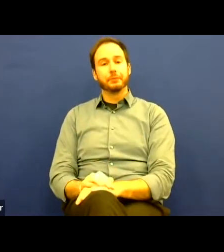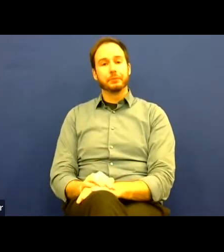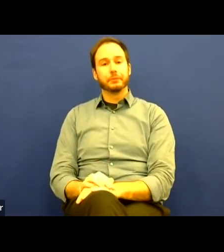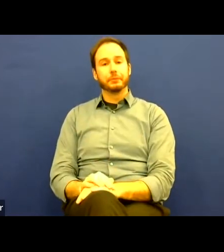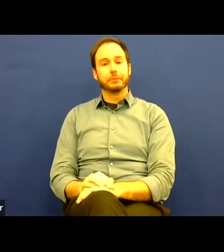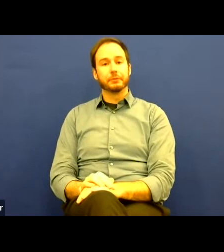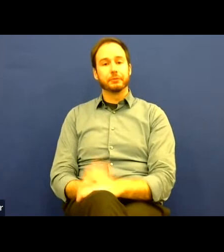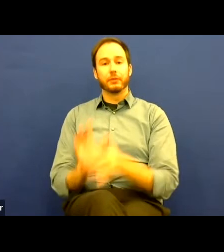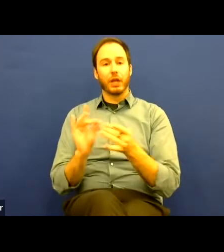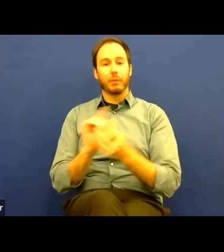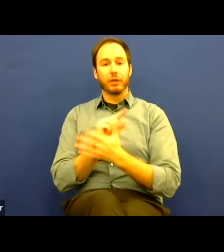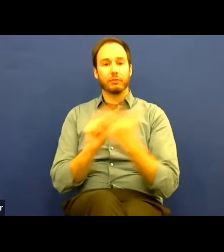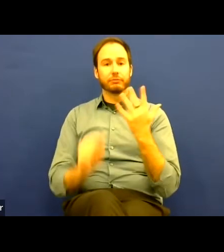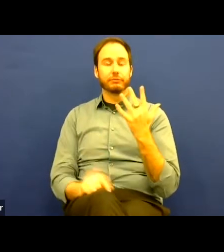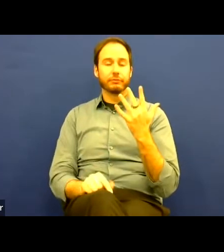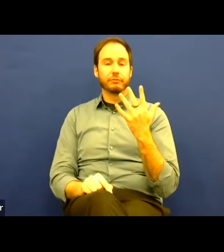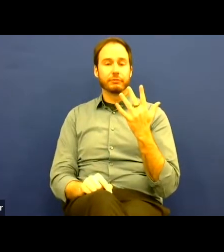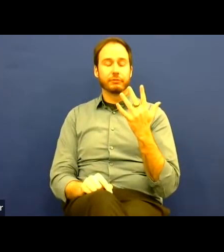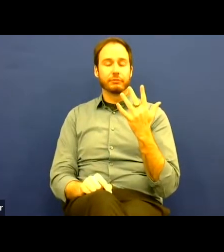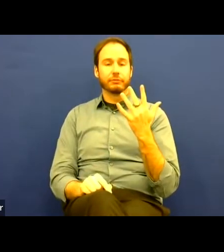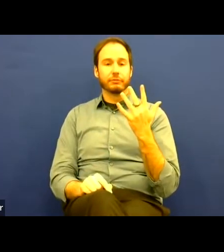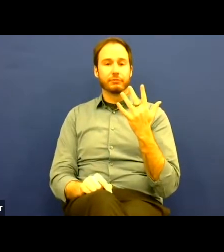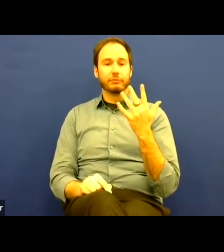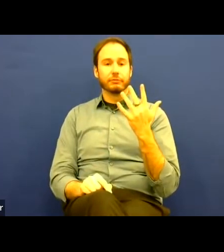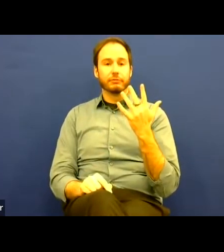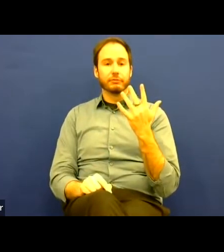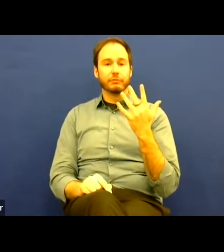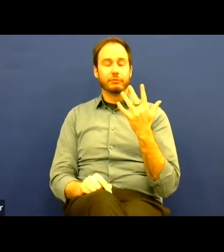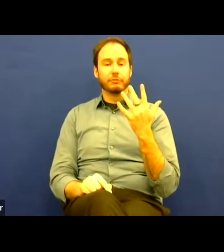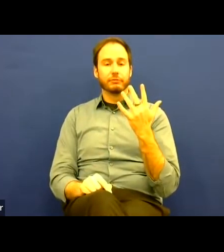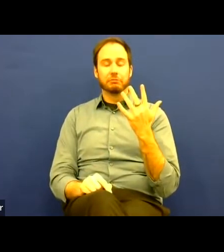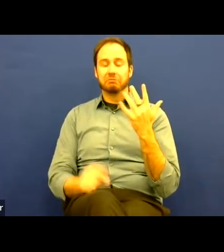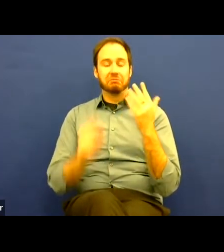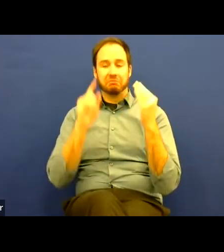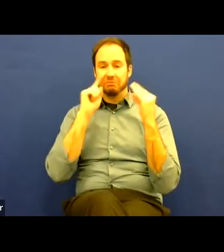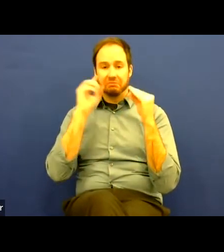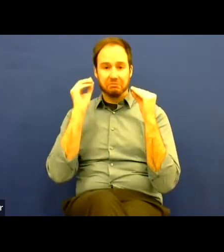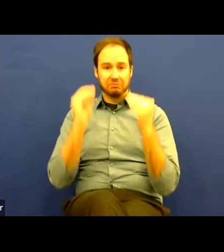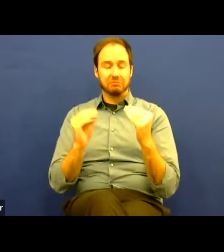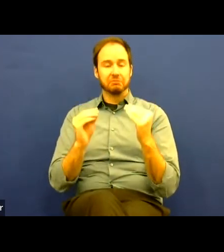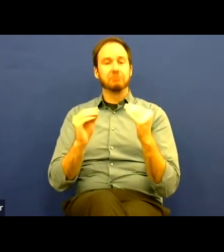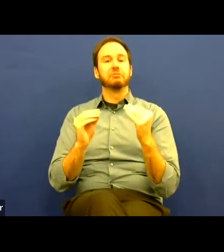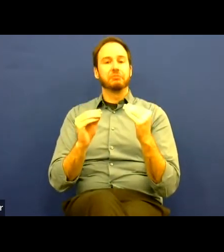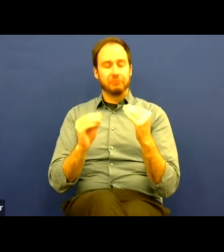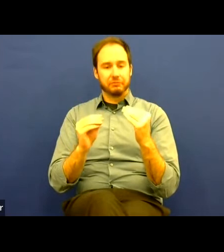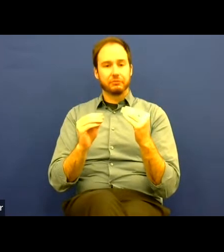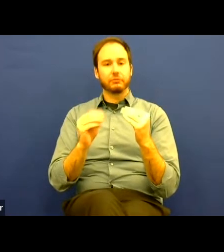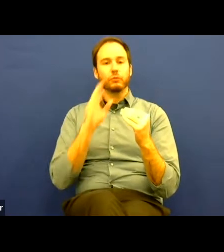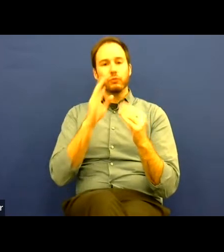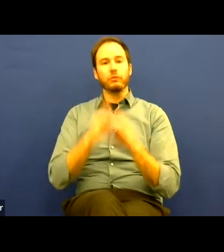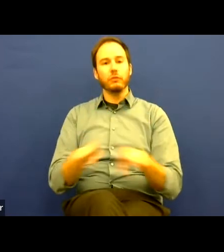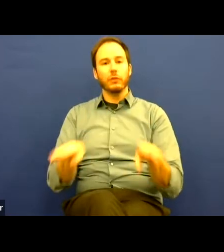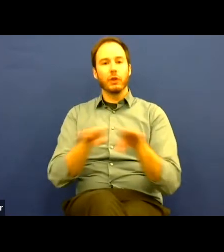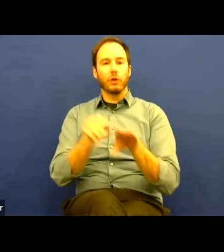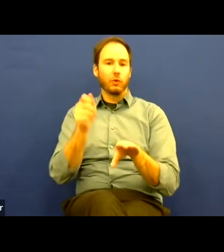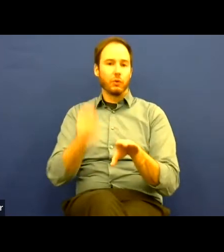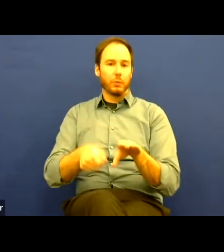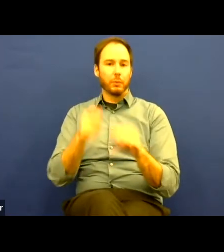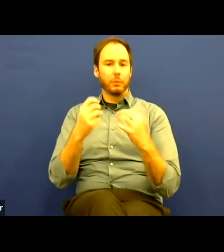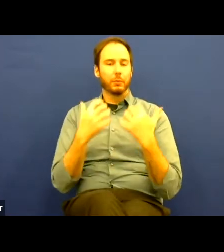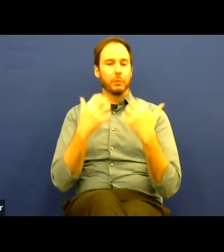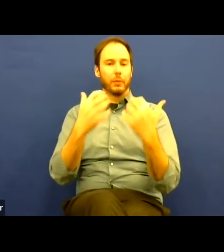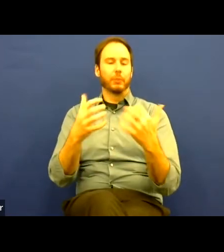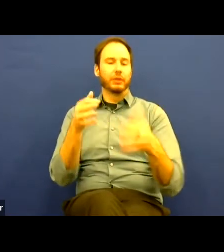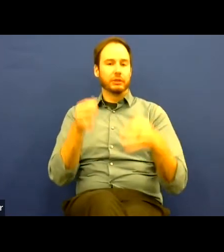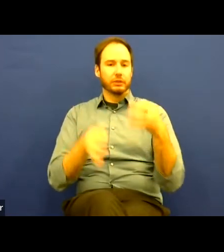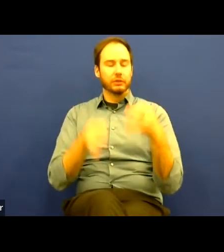Any comments? Hearing and seeing none, I'm going to close the public hearing for the proposed